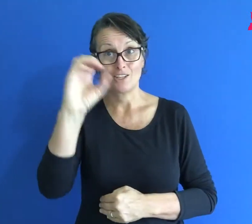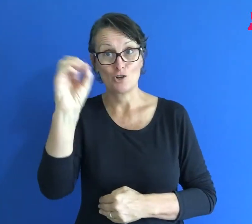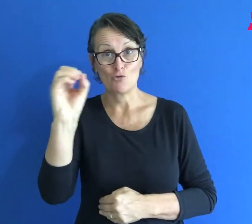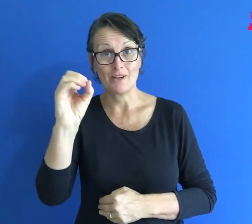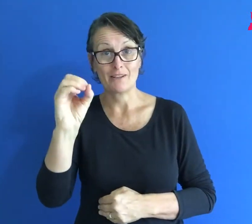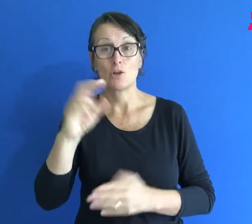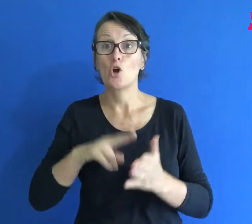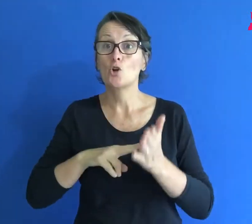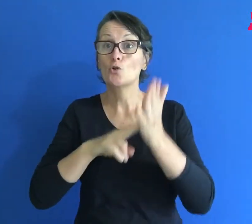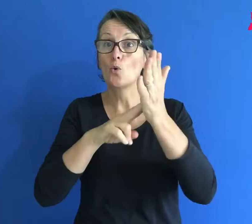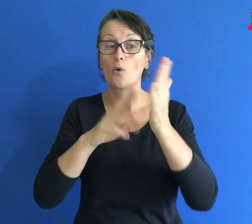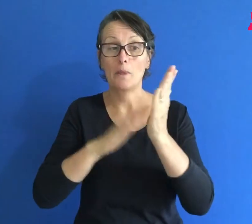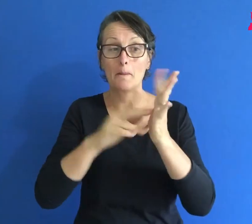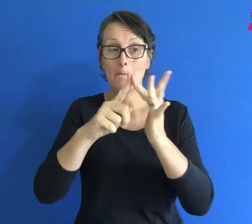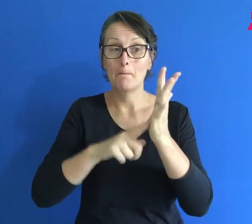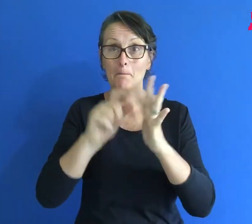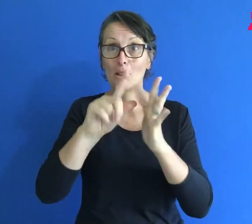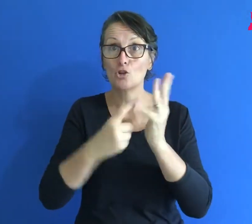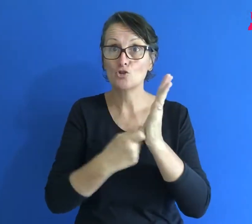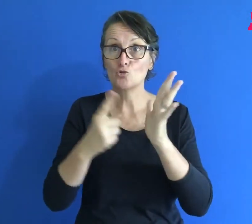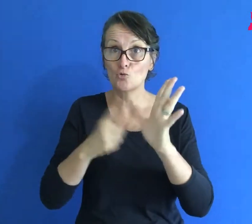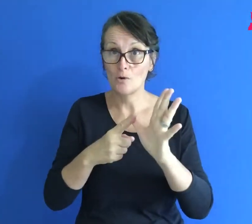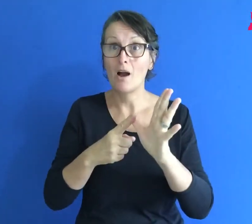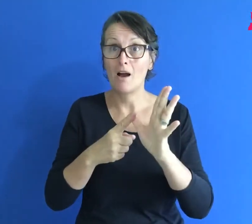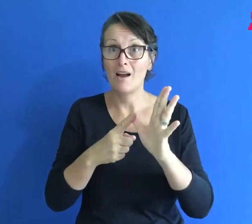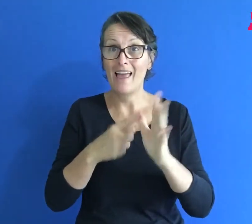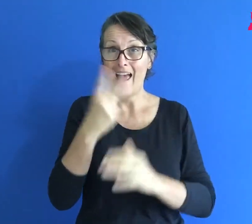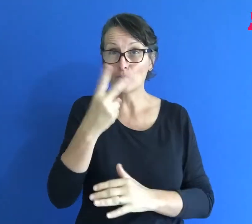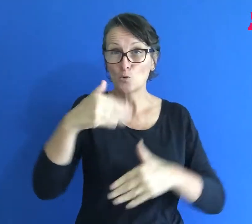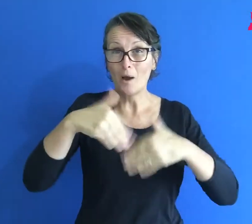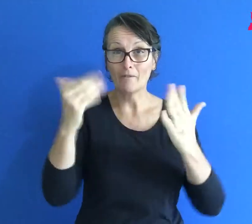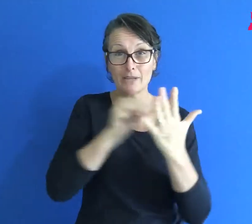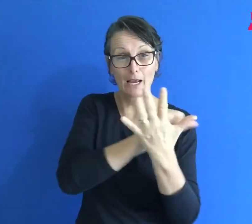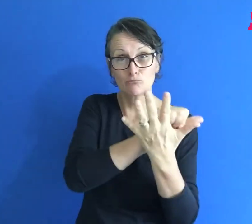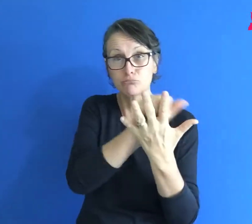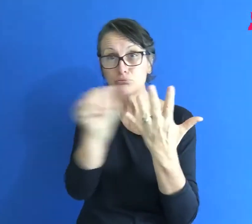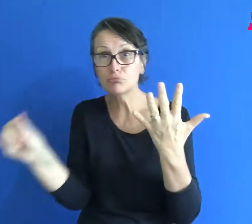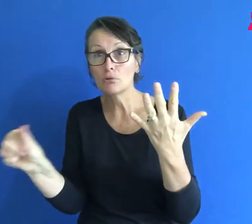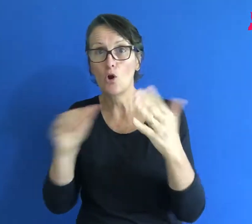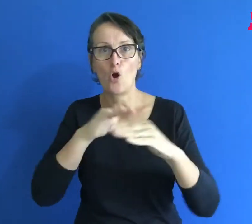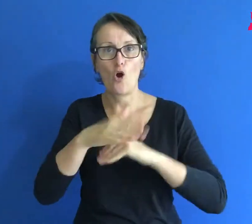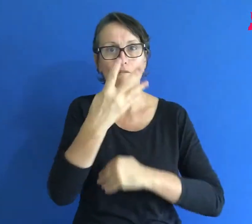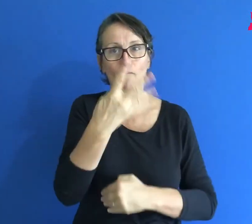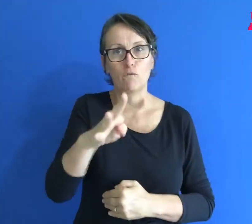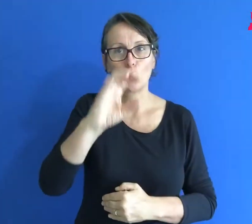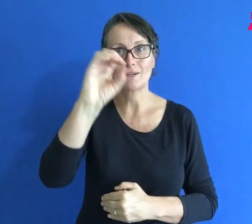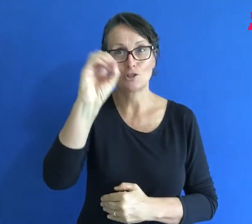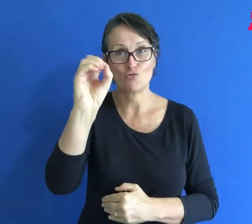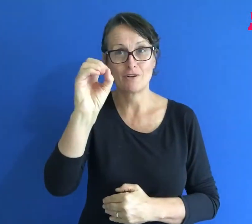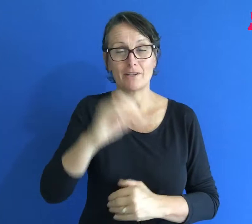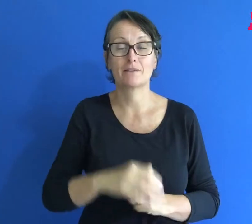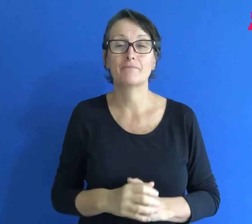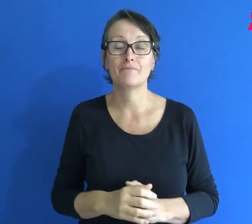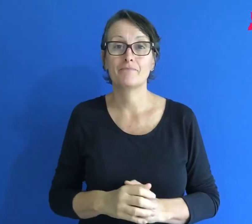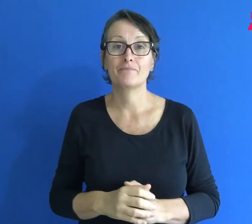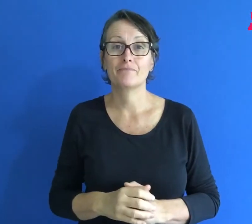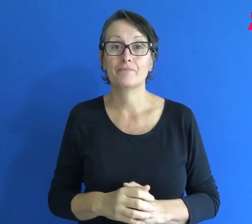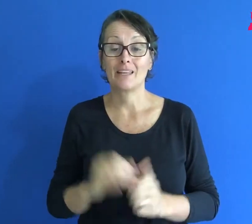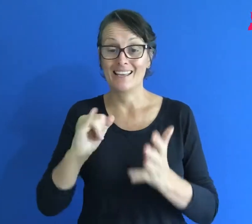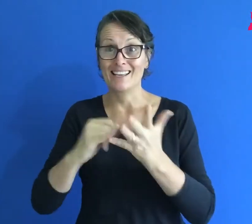through 12 consecutive days above 40. 12. On Friday, the 6th of February, the day before what would later be known